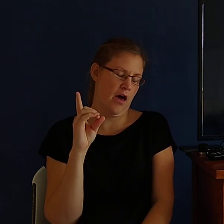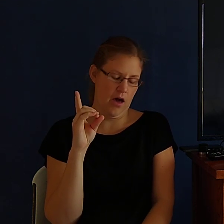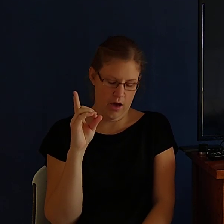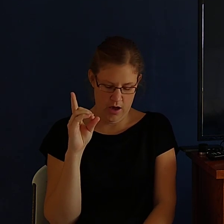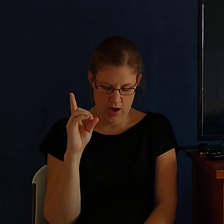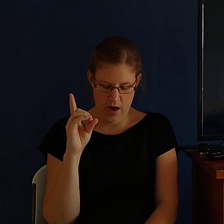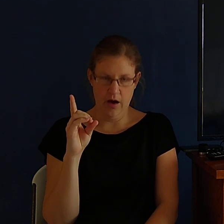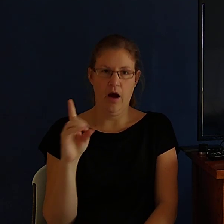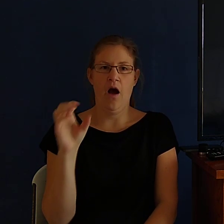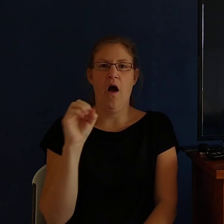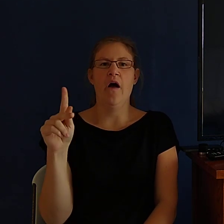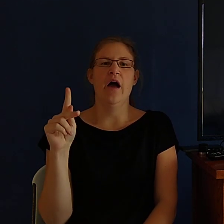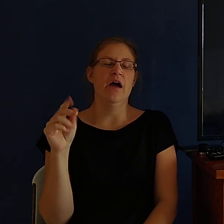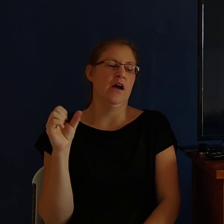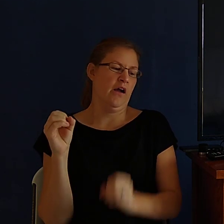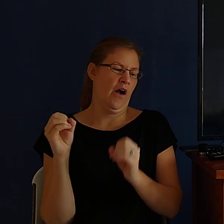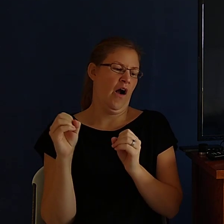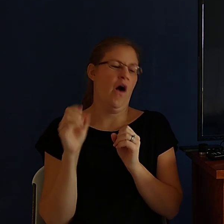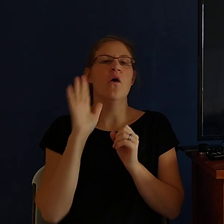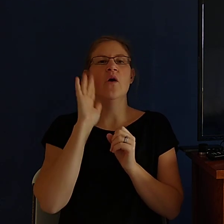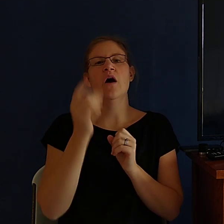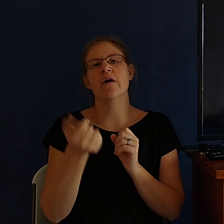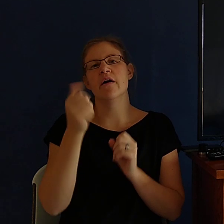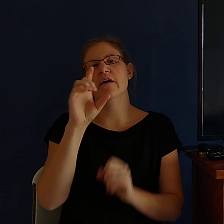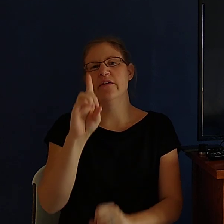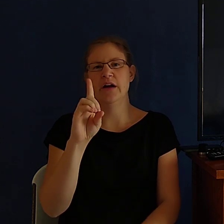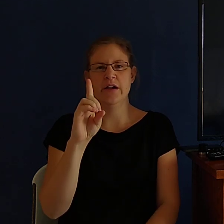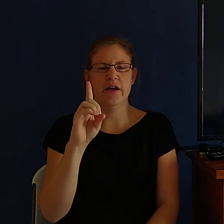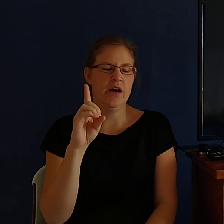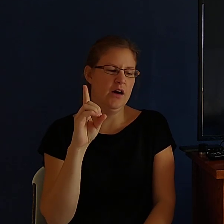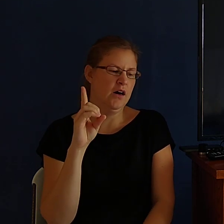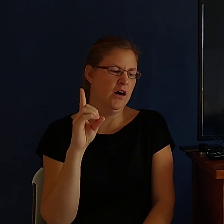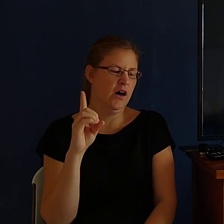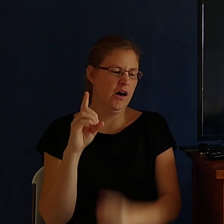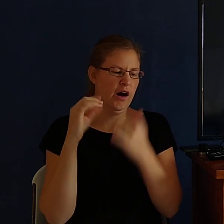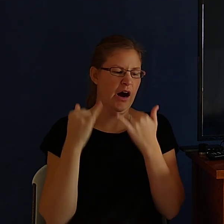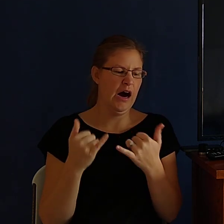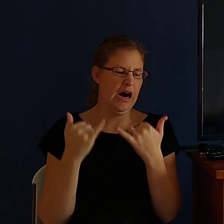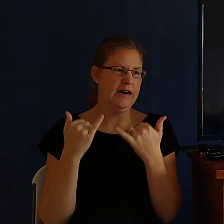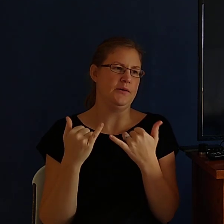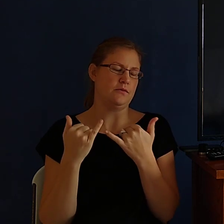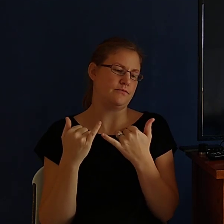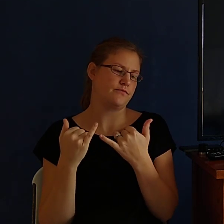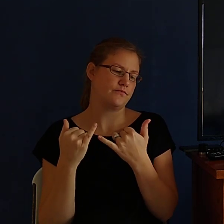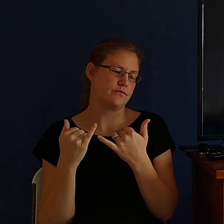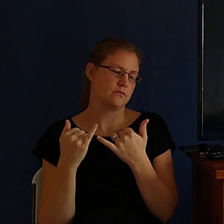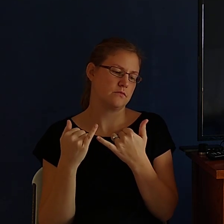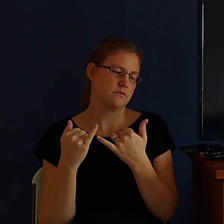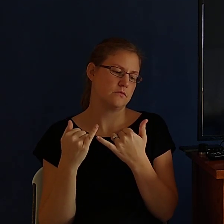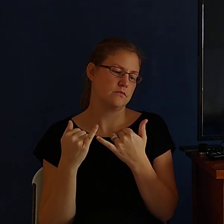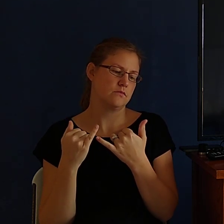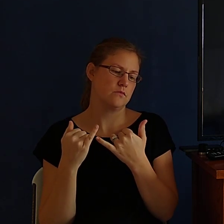Okay, so let's remove D. Now we are at D